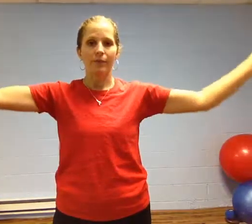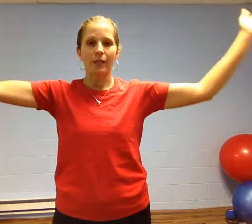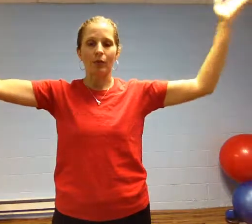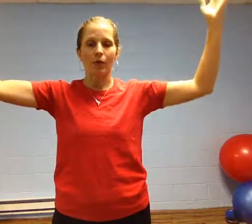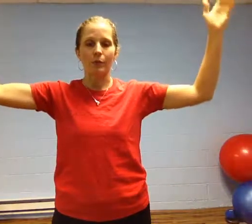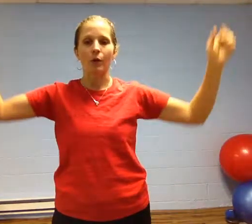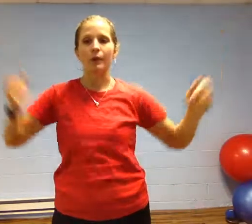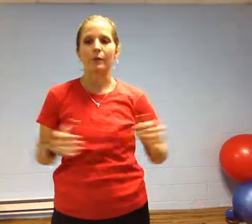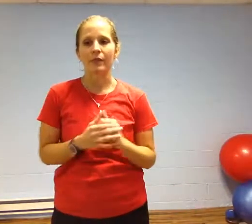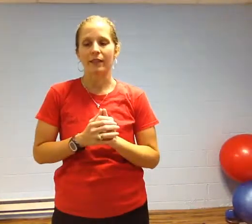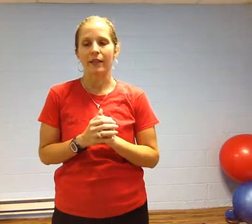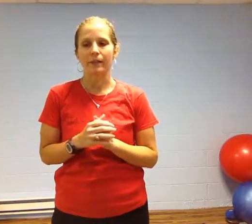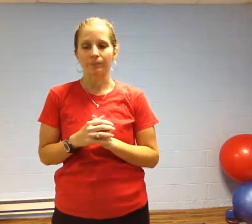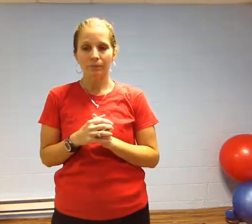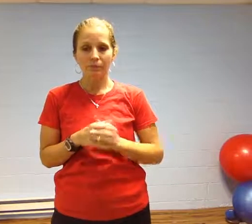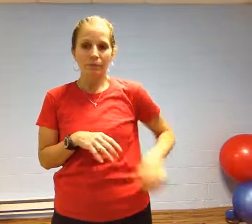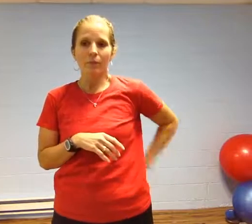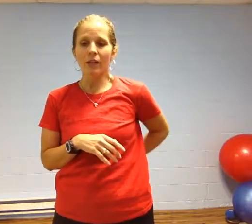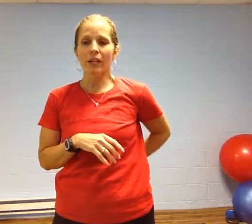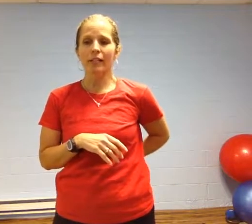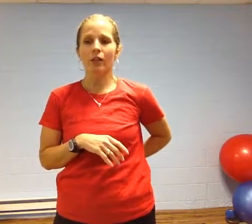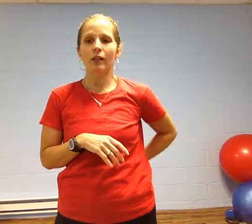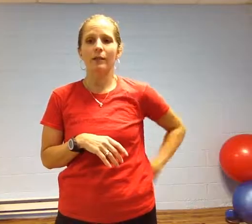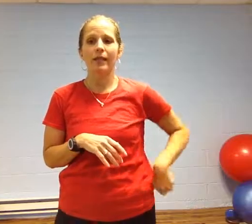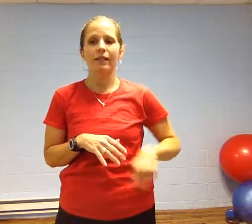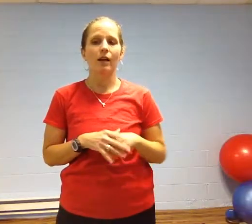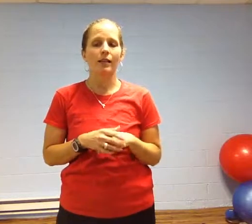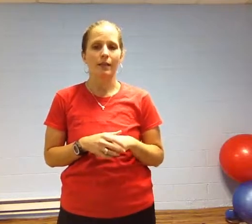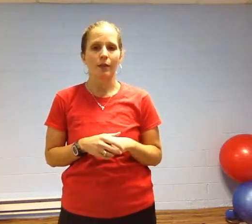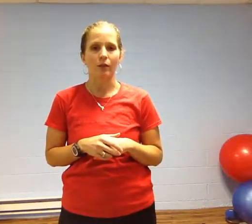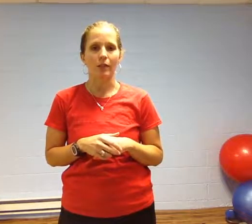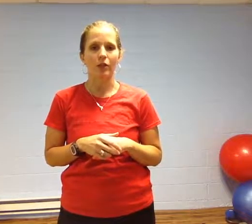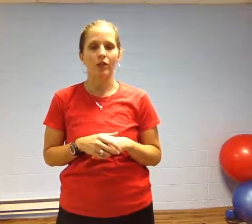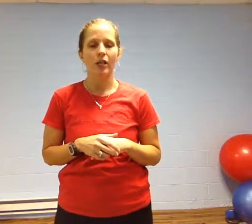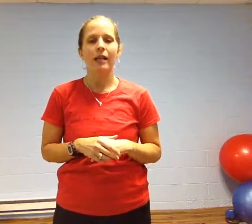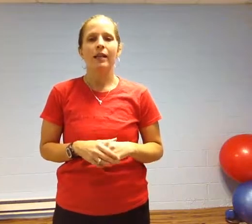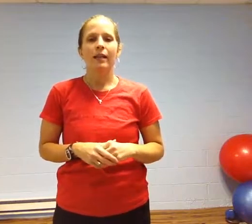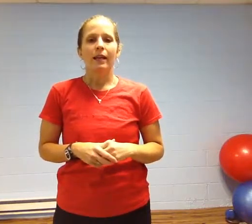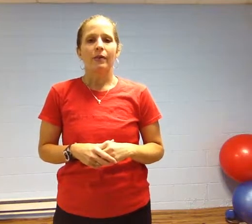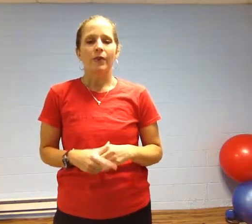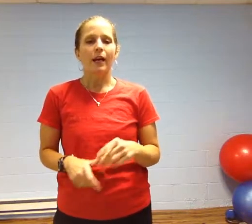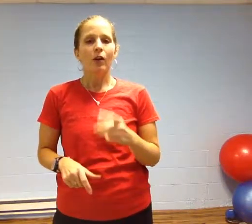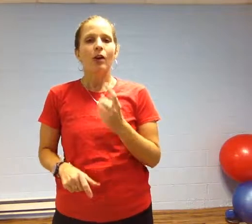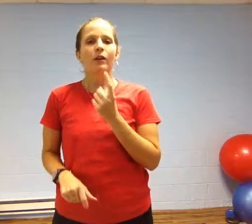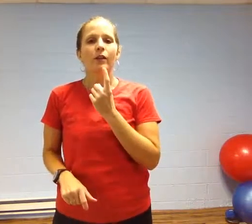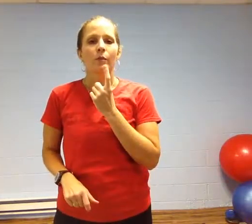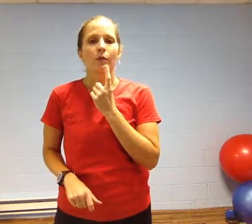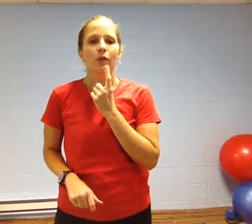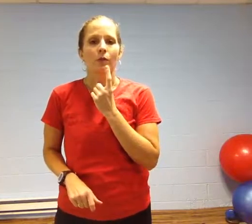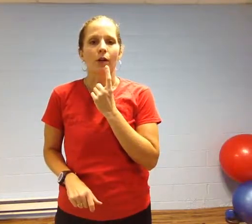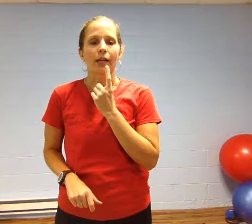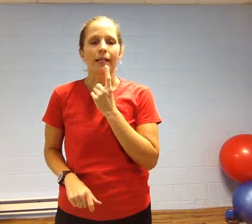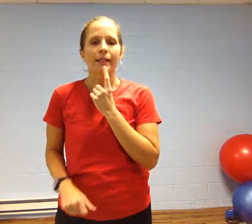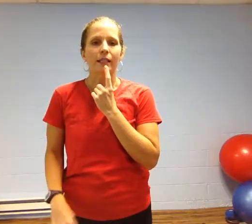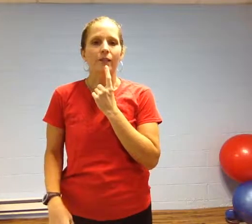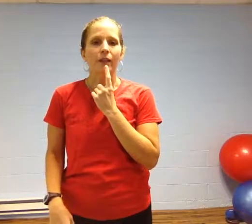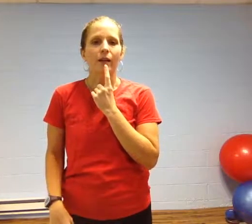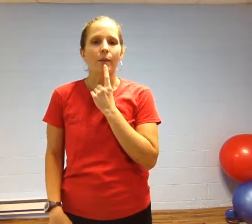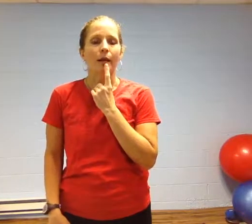your arms will go with the music there. The next card is Pentecost in the early church. And for that card, put your index finger up by your